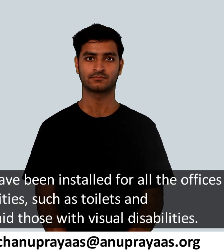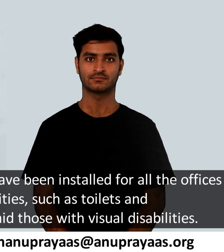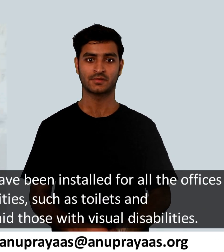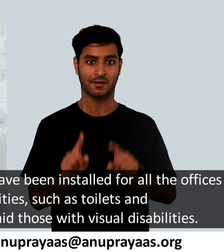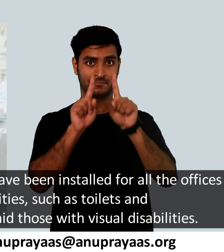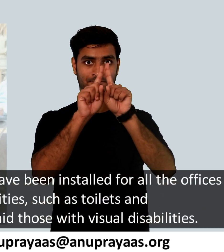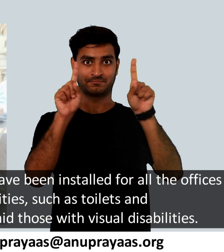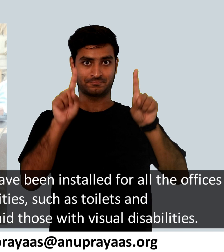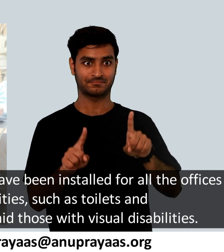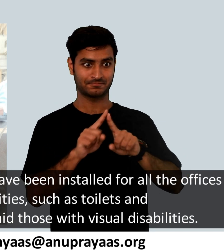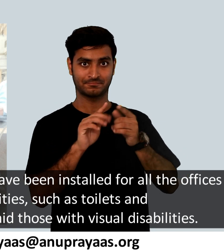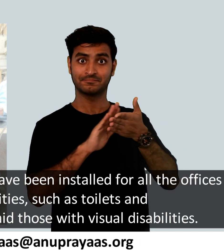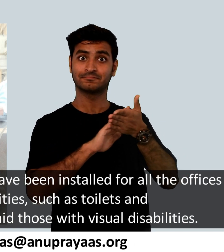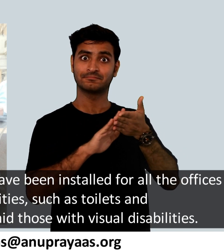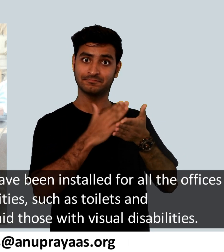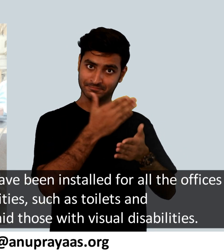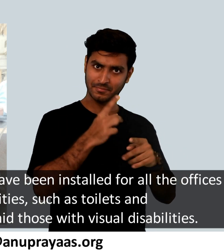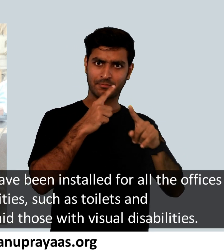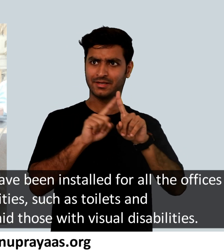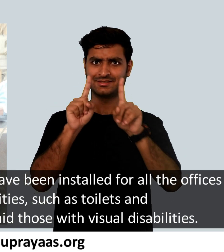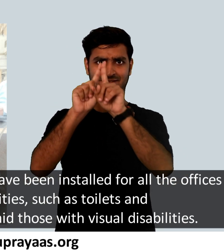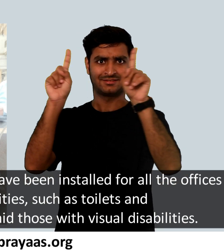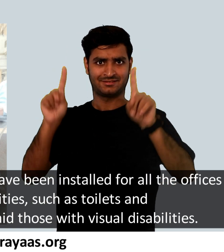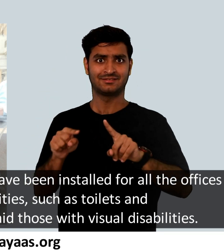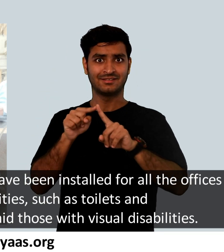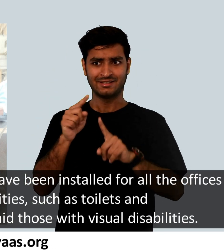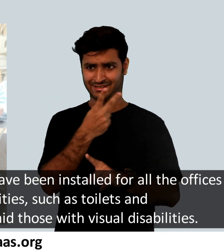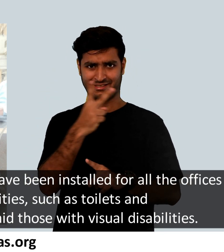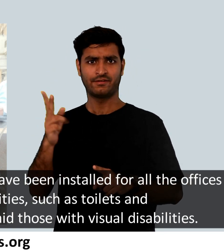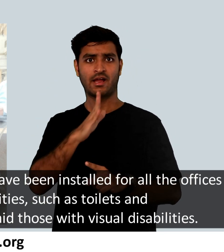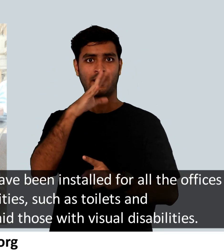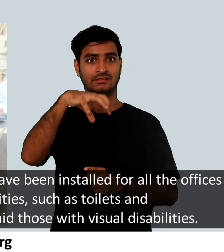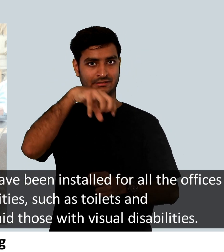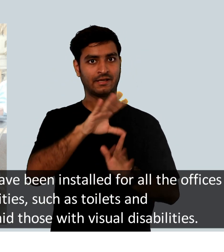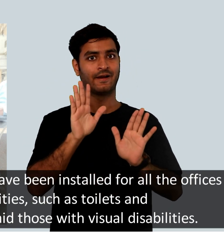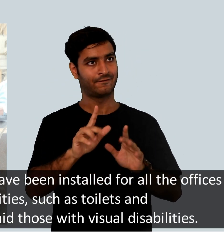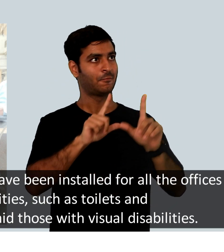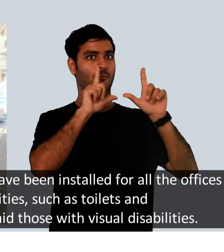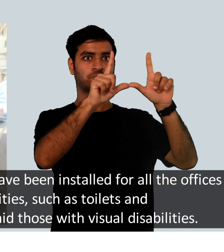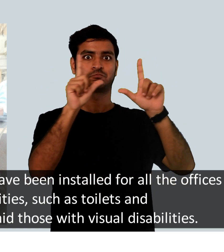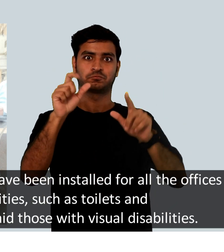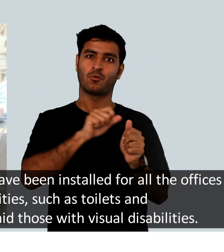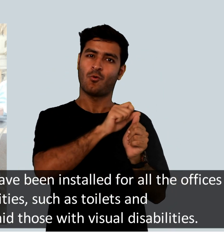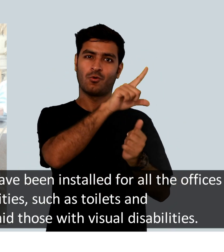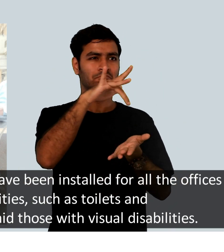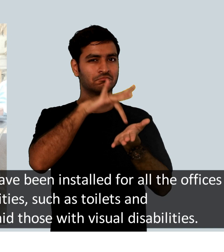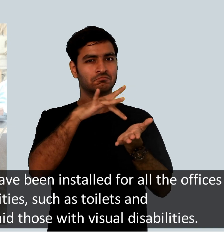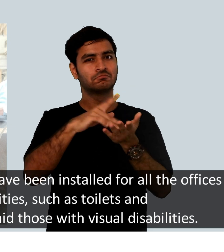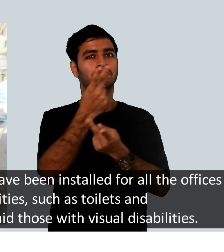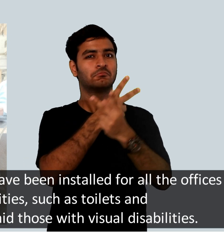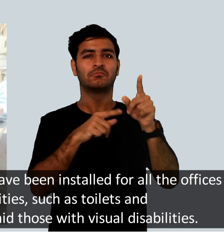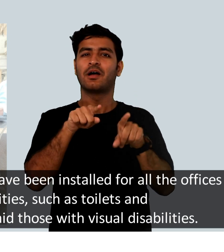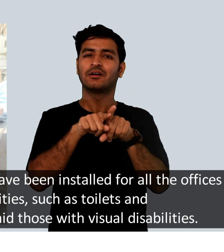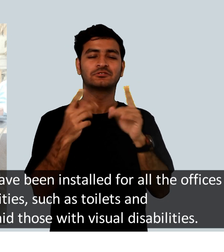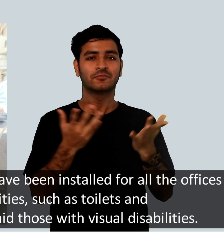Braille sign boards have been installed for all the offices and facilities such as toilets and waiting halls